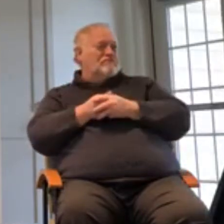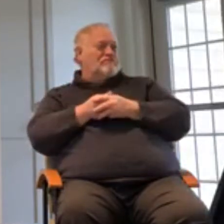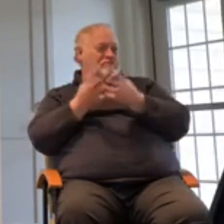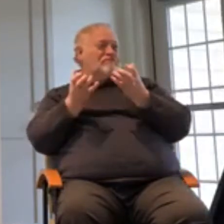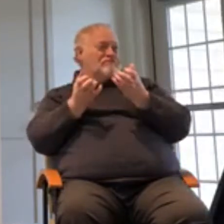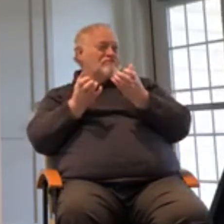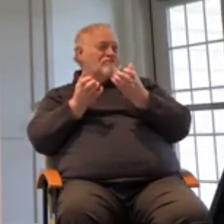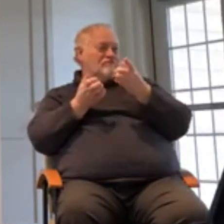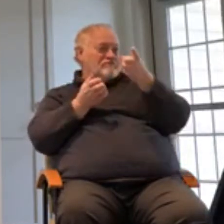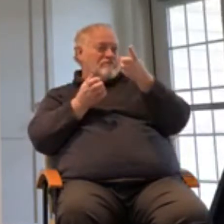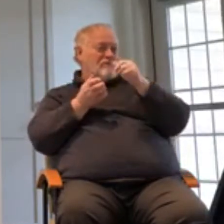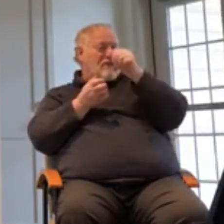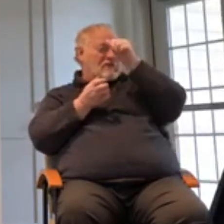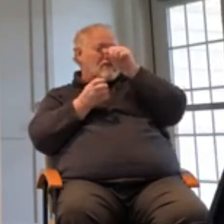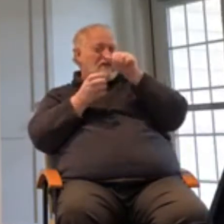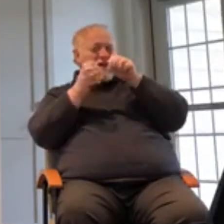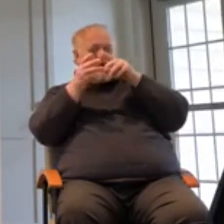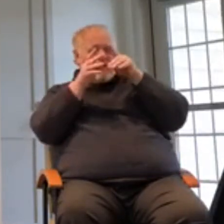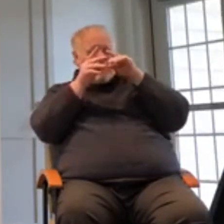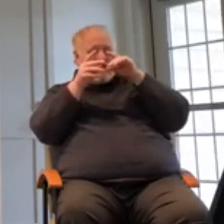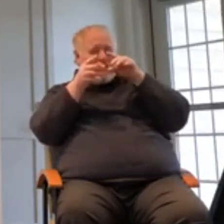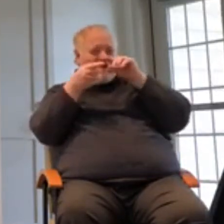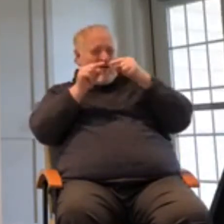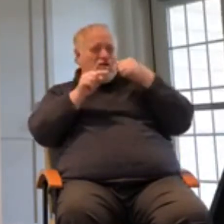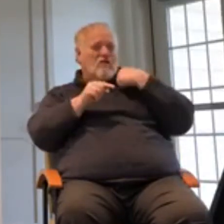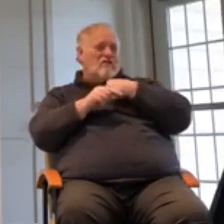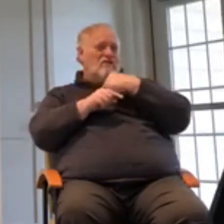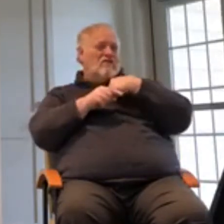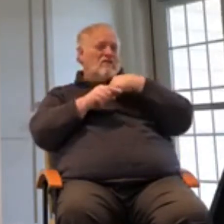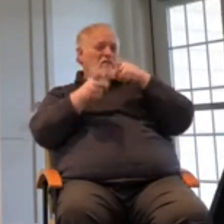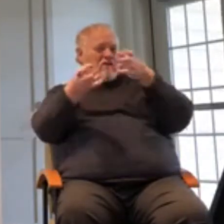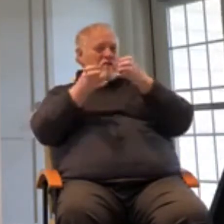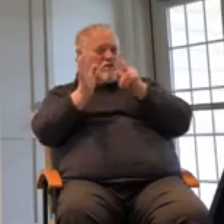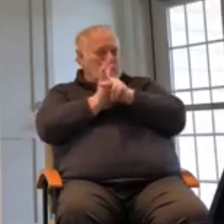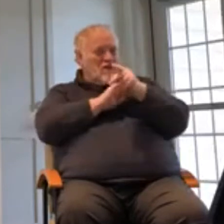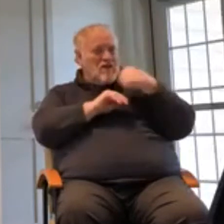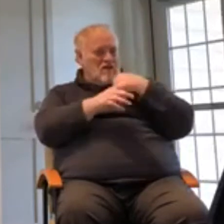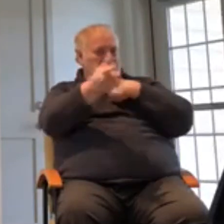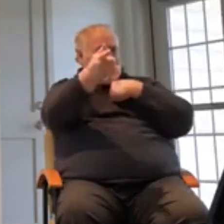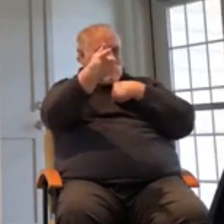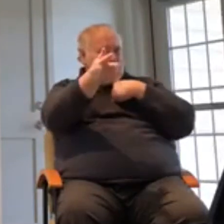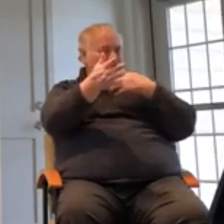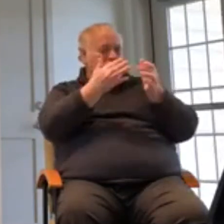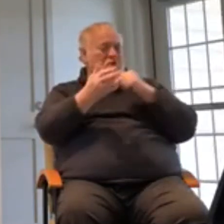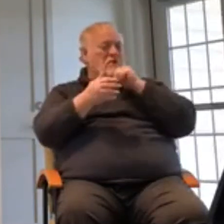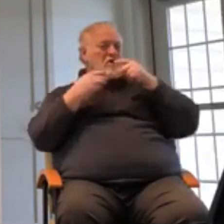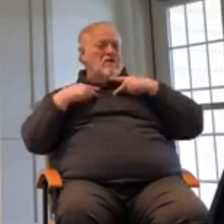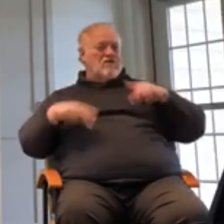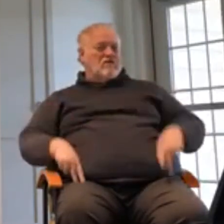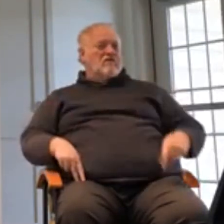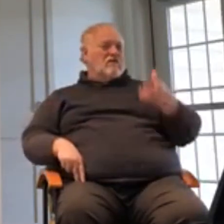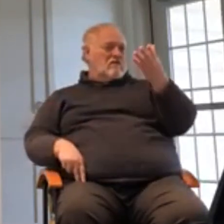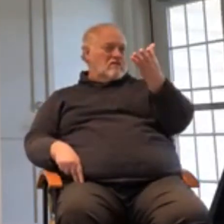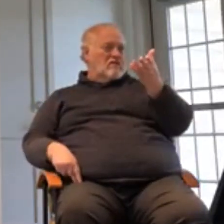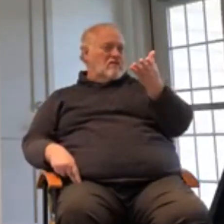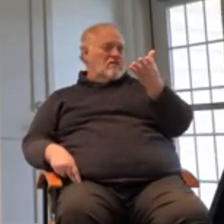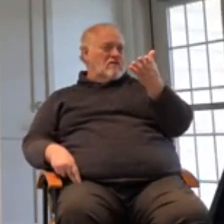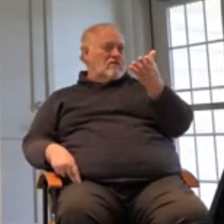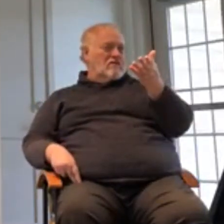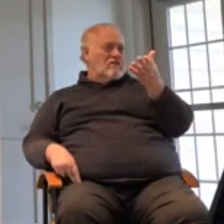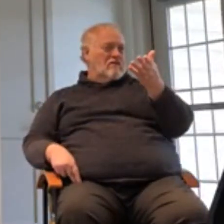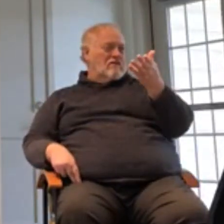Right? They want to annoy us. They want to distract us. They even want to kill us. Maybe not physically,